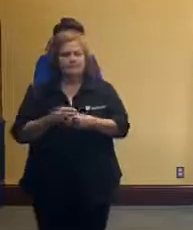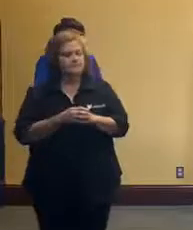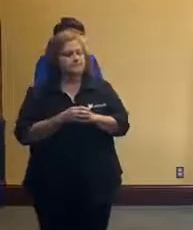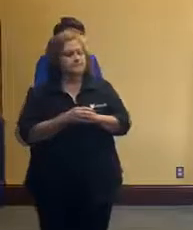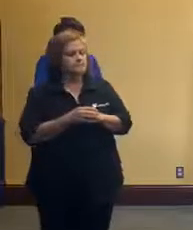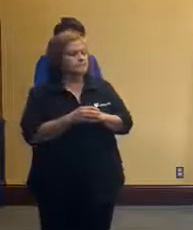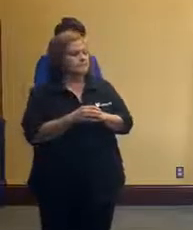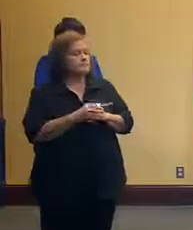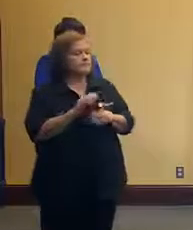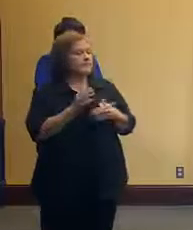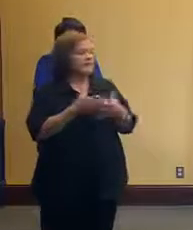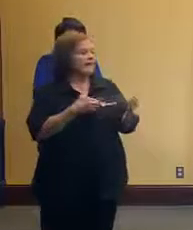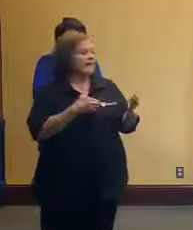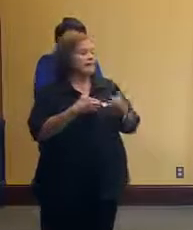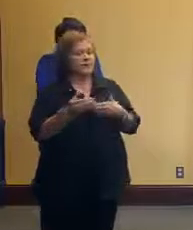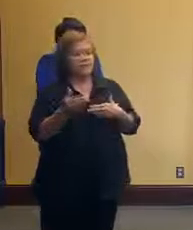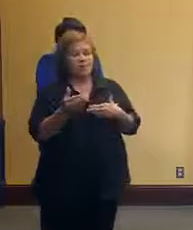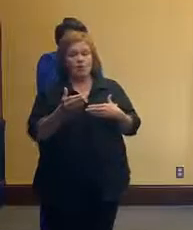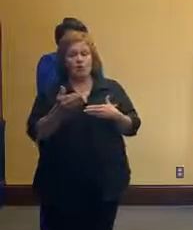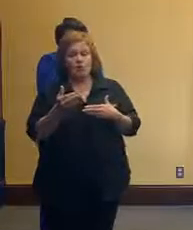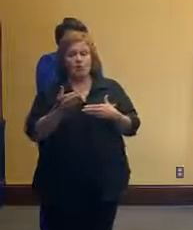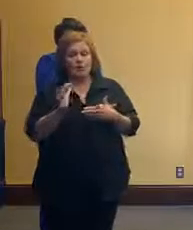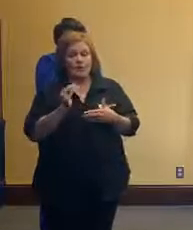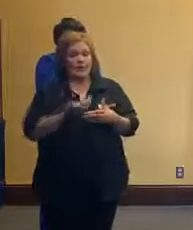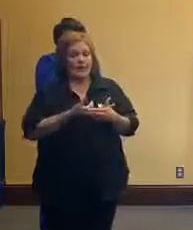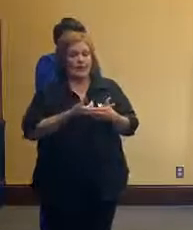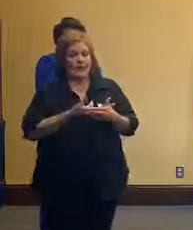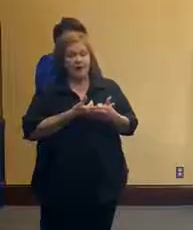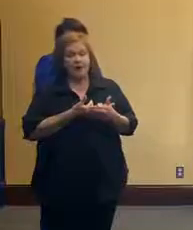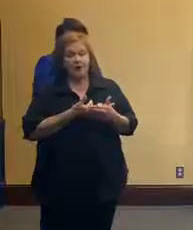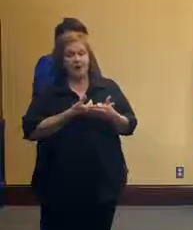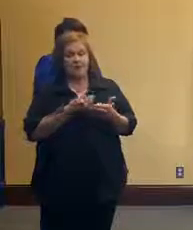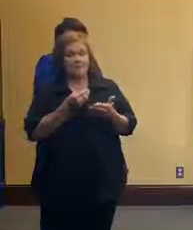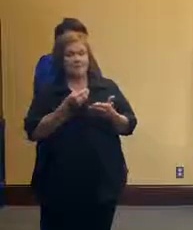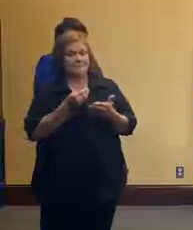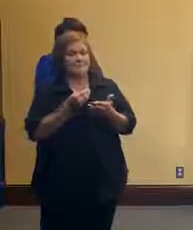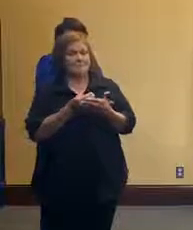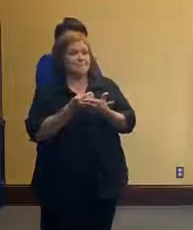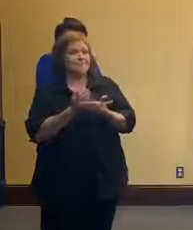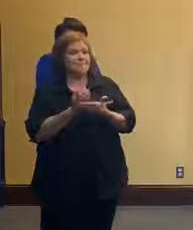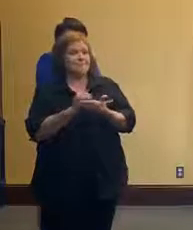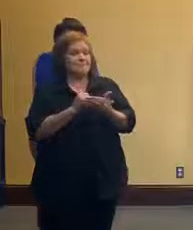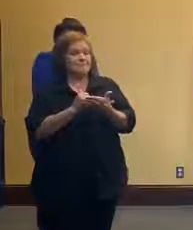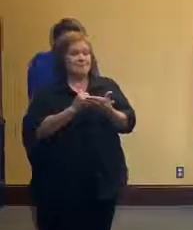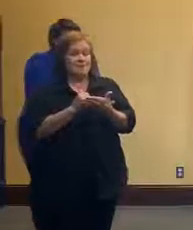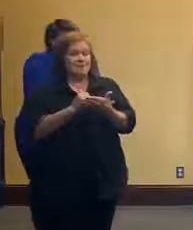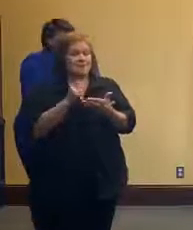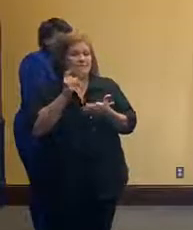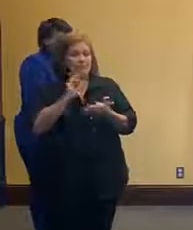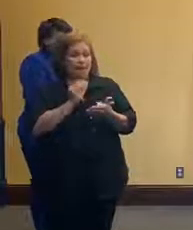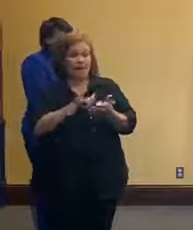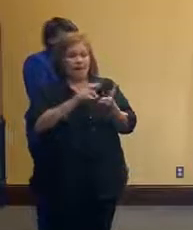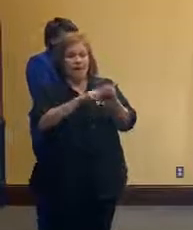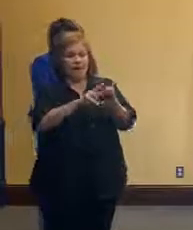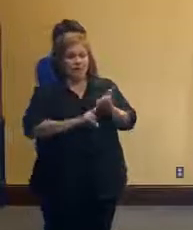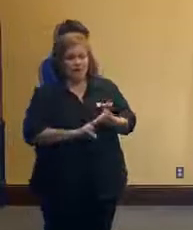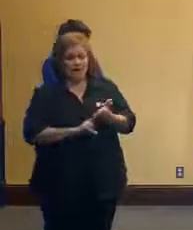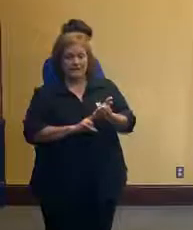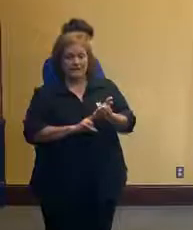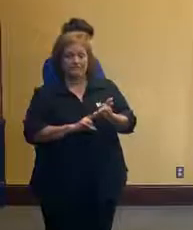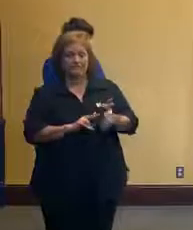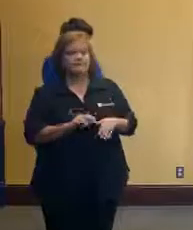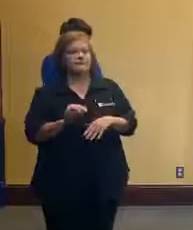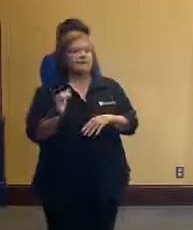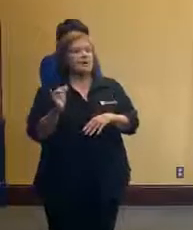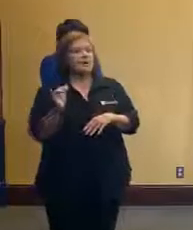the equity lens as it relates to the contractual obligations as well. And lastly,